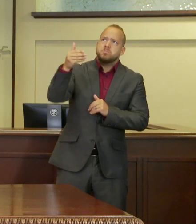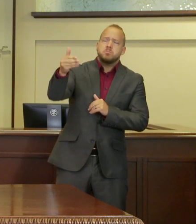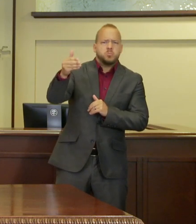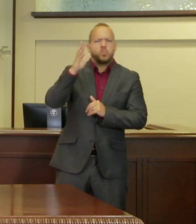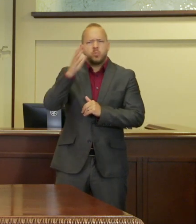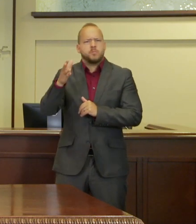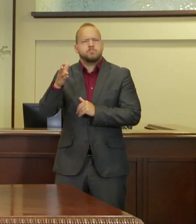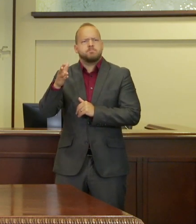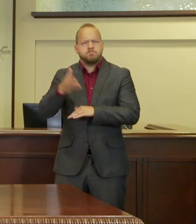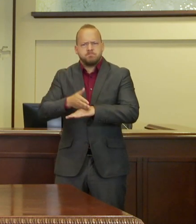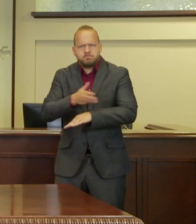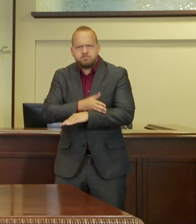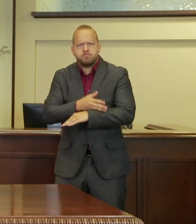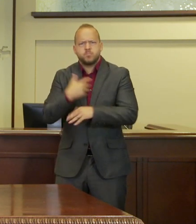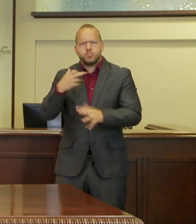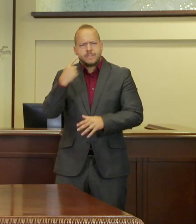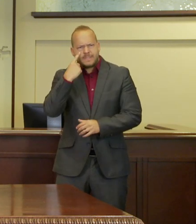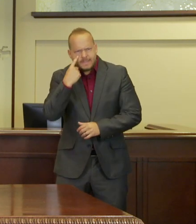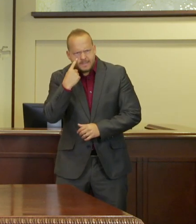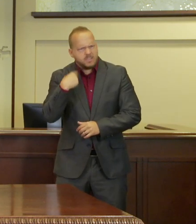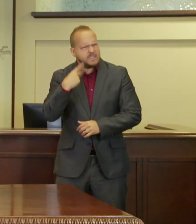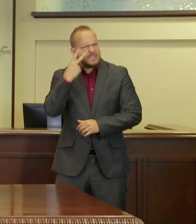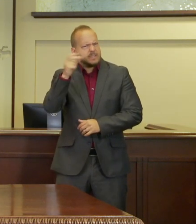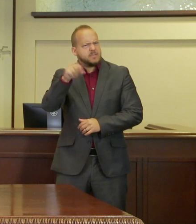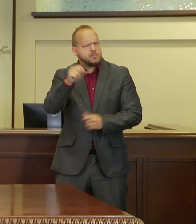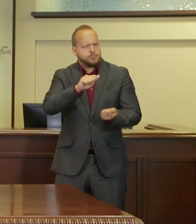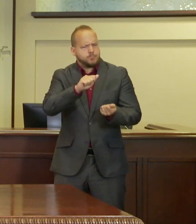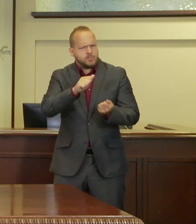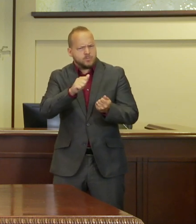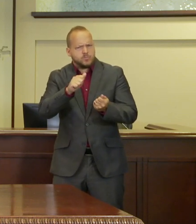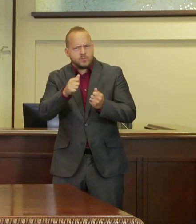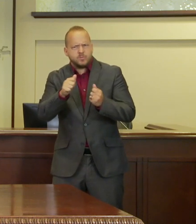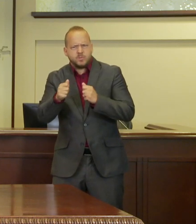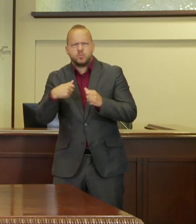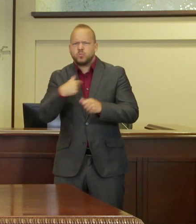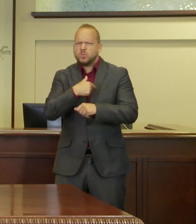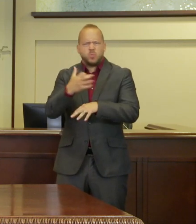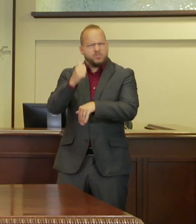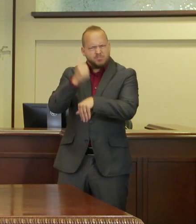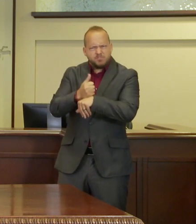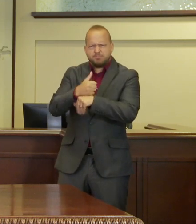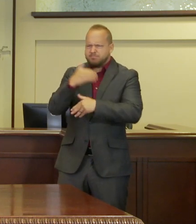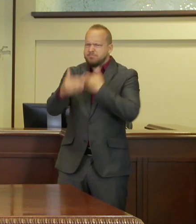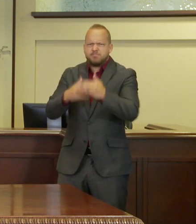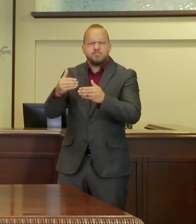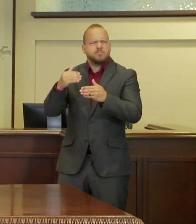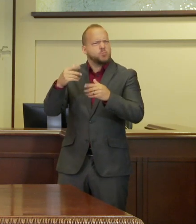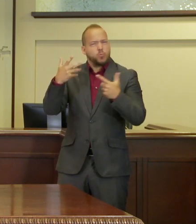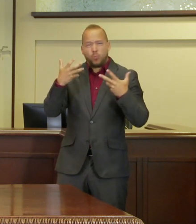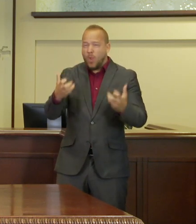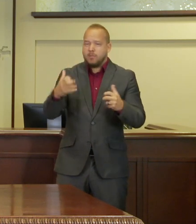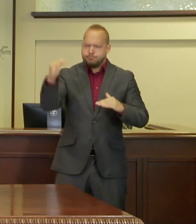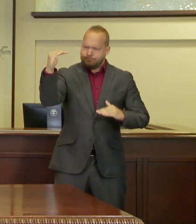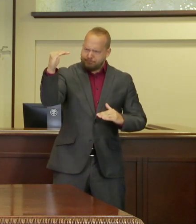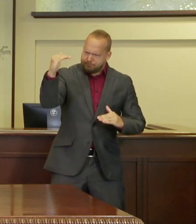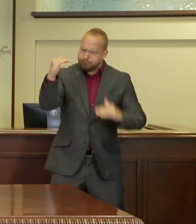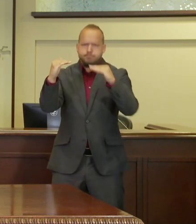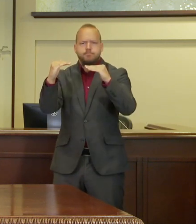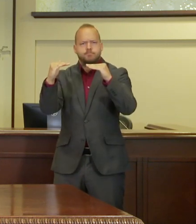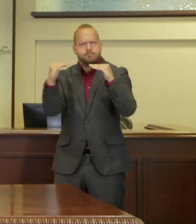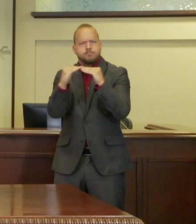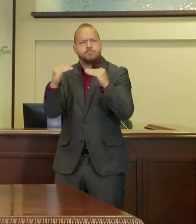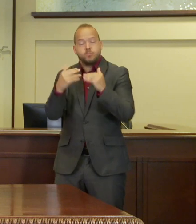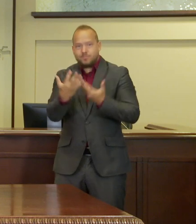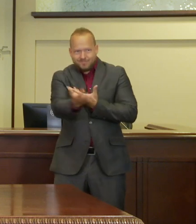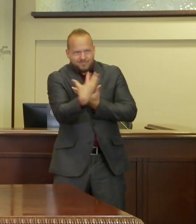shift in urgently charting a path forward to restorative justice, inclusion, and understanding.